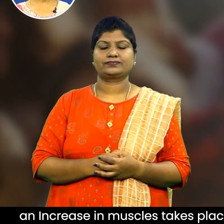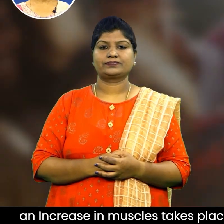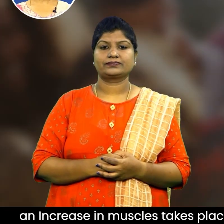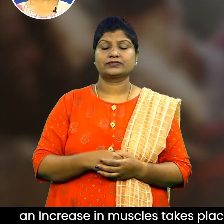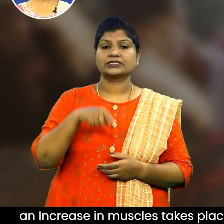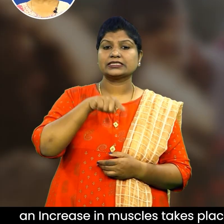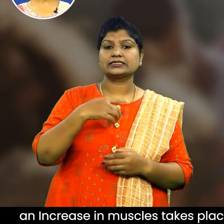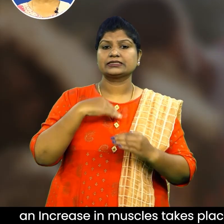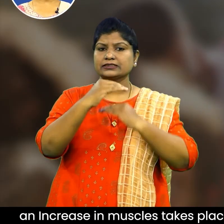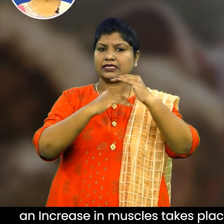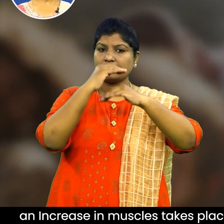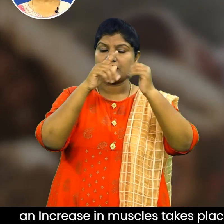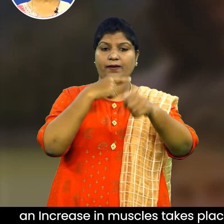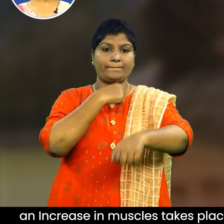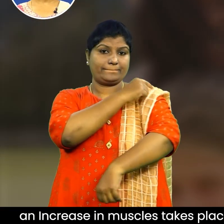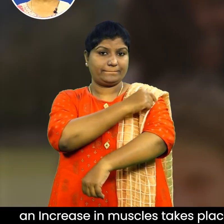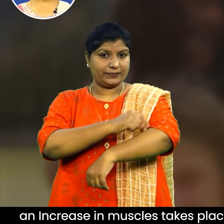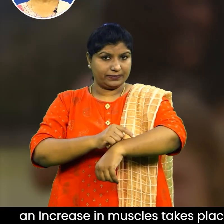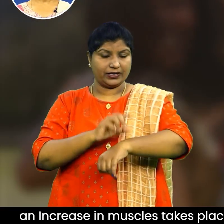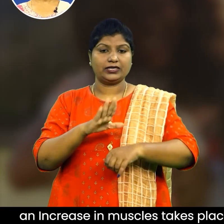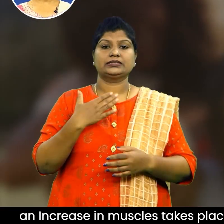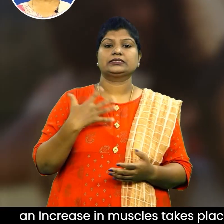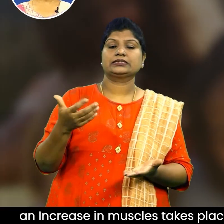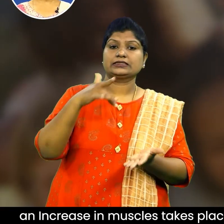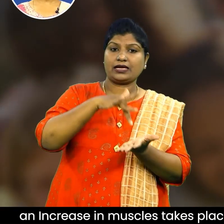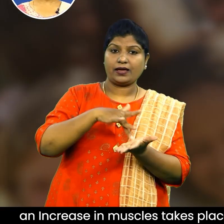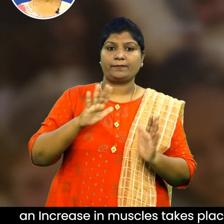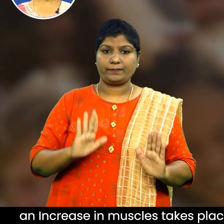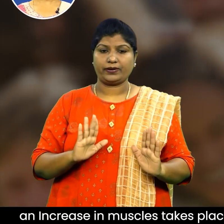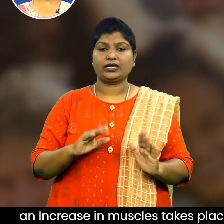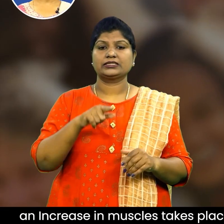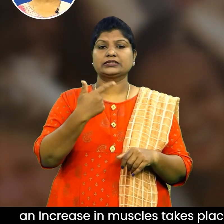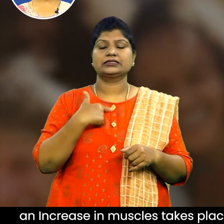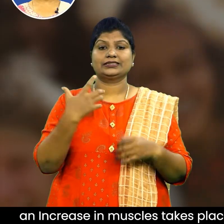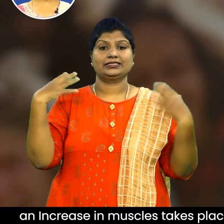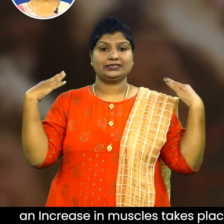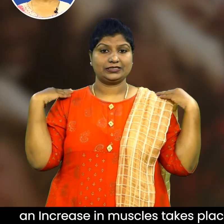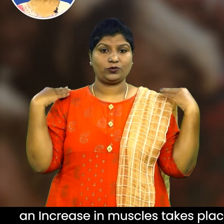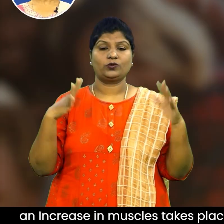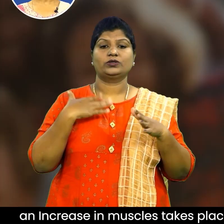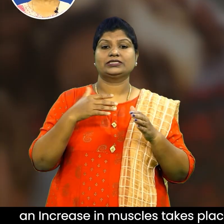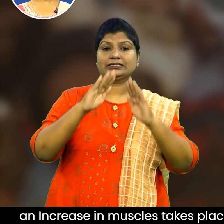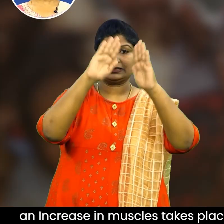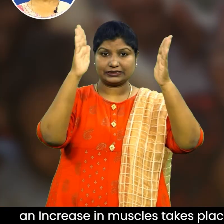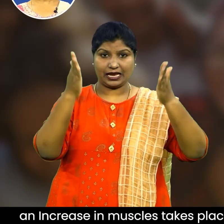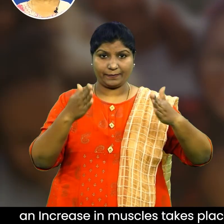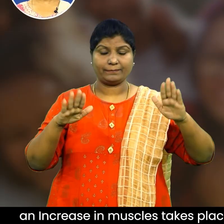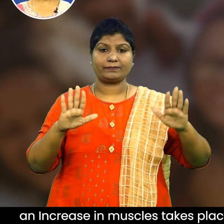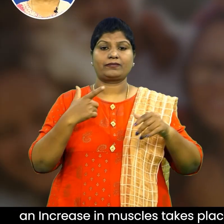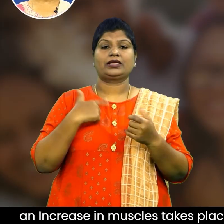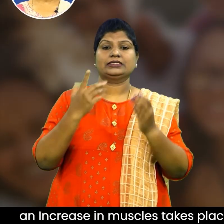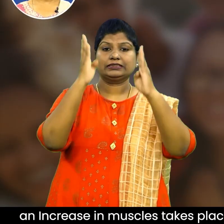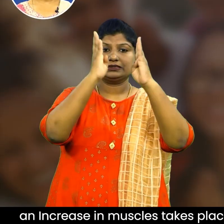An increase in muscles takes place which gives shape to shoulders, arms